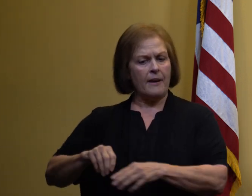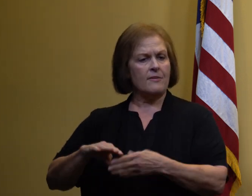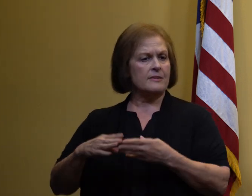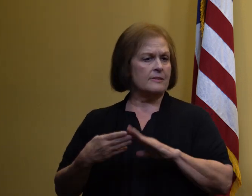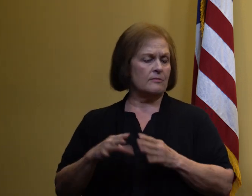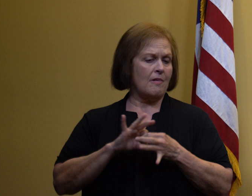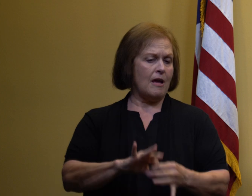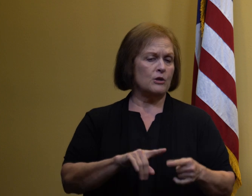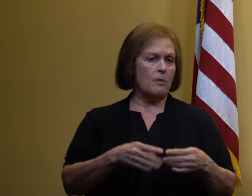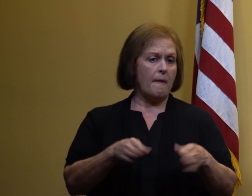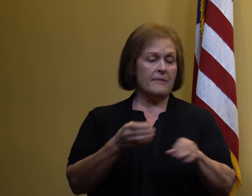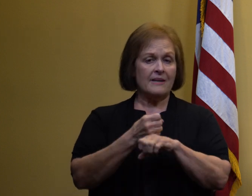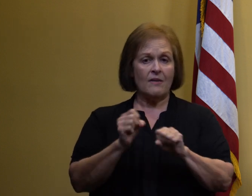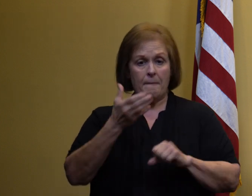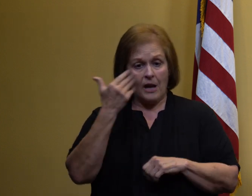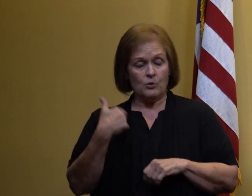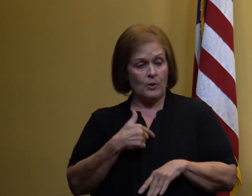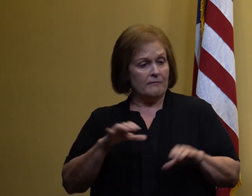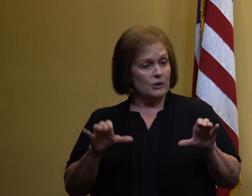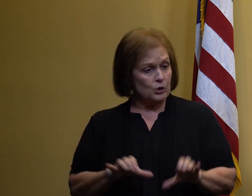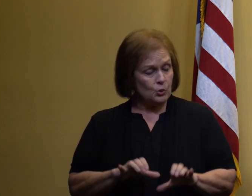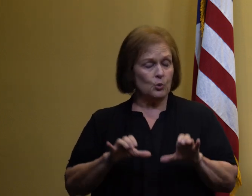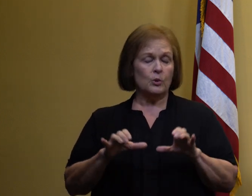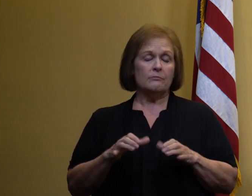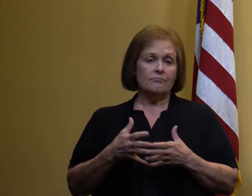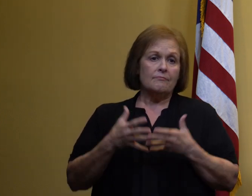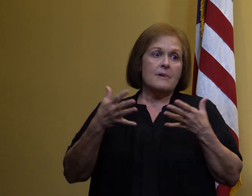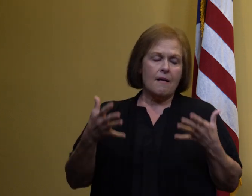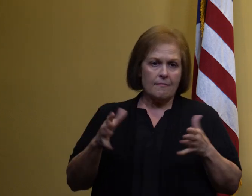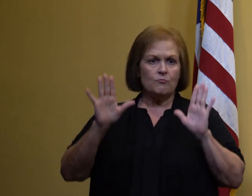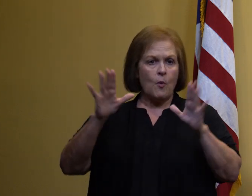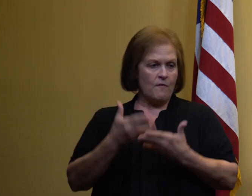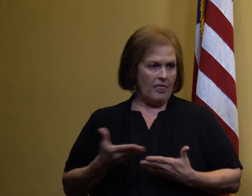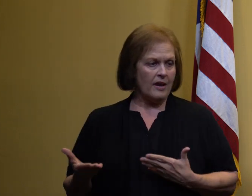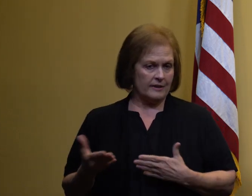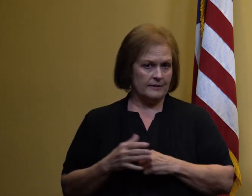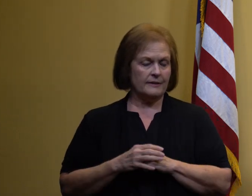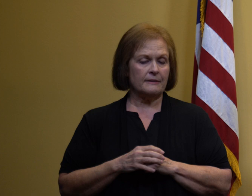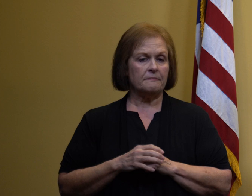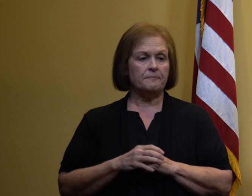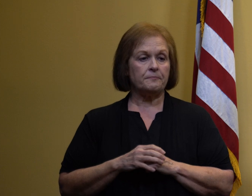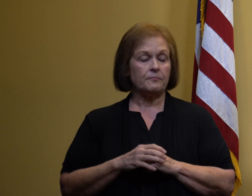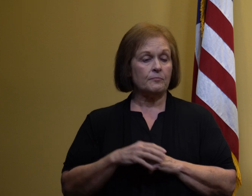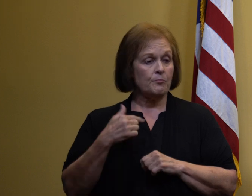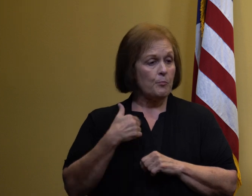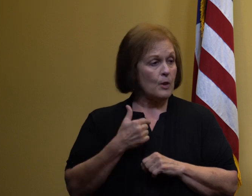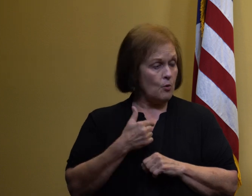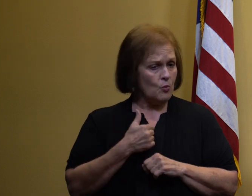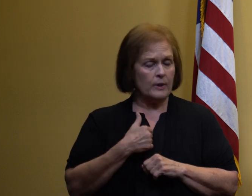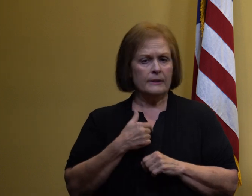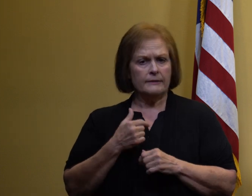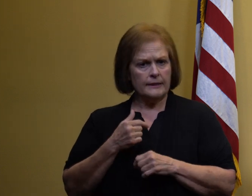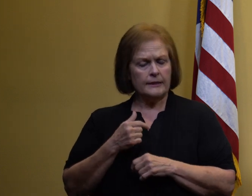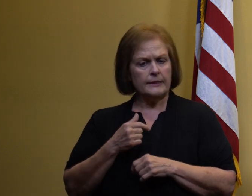Orleans relative to public safety, because we're doing some unprecedented things. We're making investments that